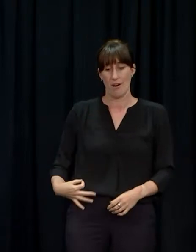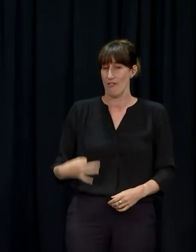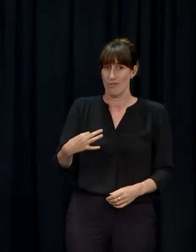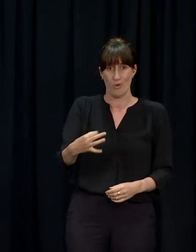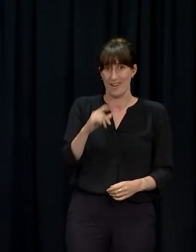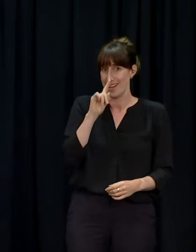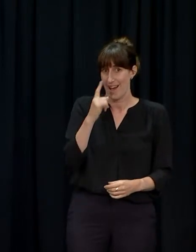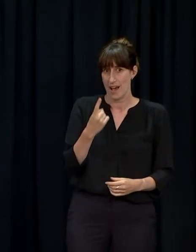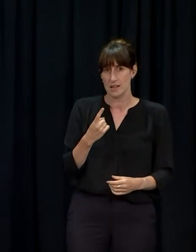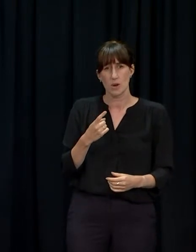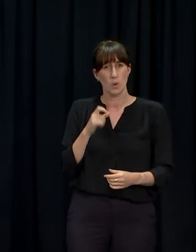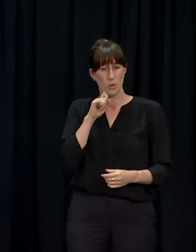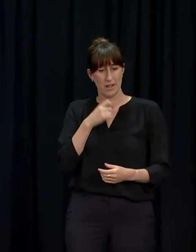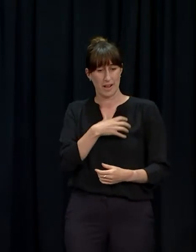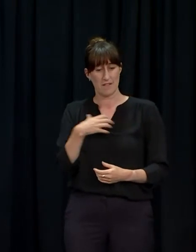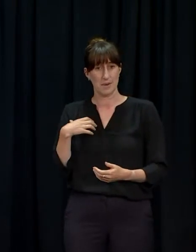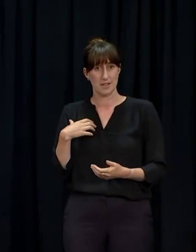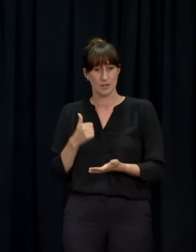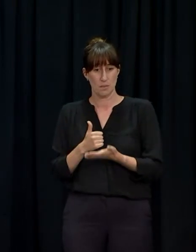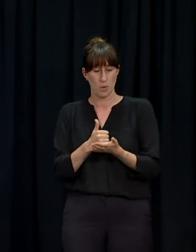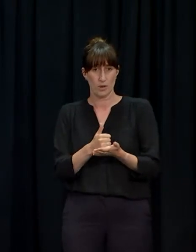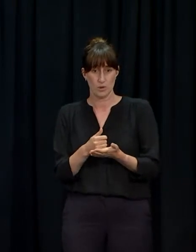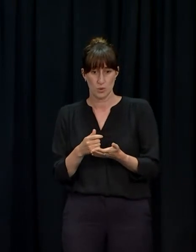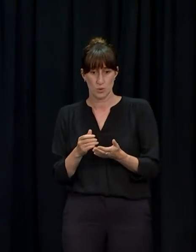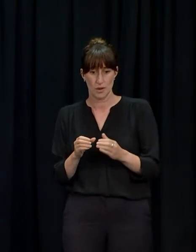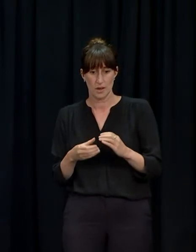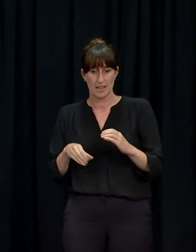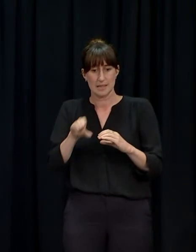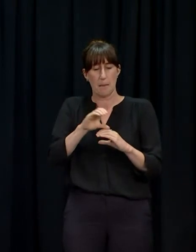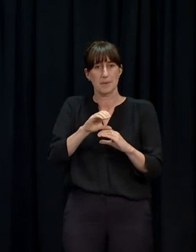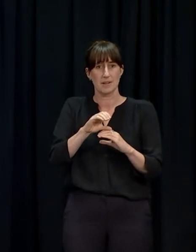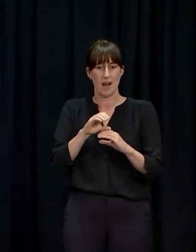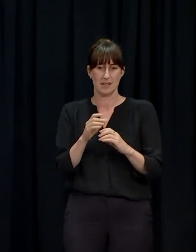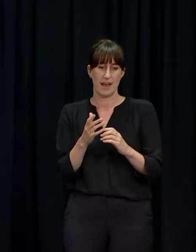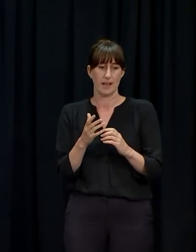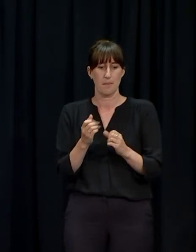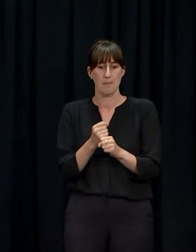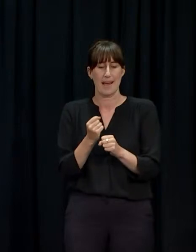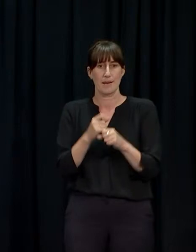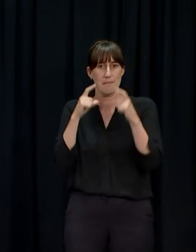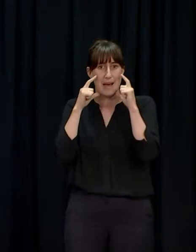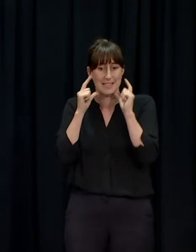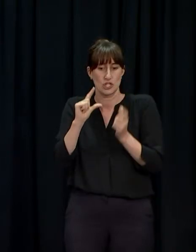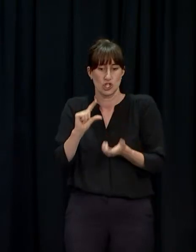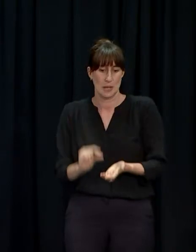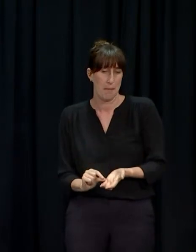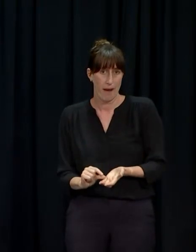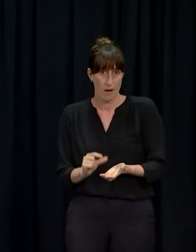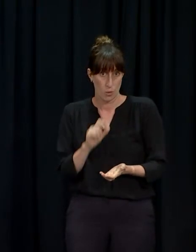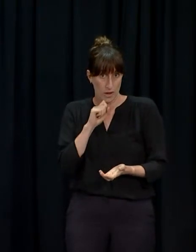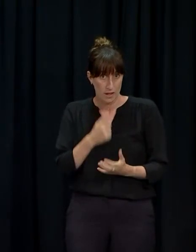just one thing that's perhaps helpful to go back to is that yesterday the Ministry of Health